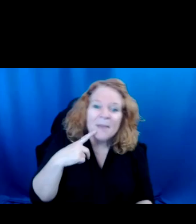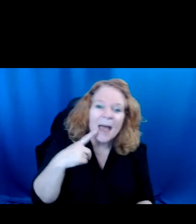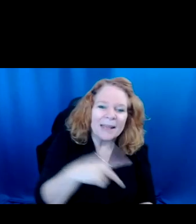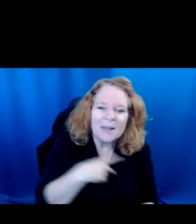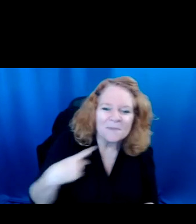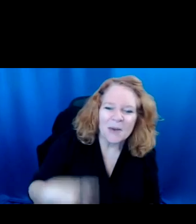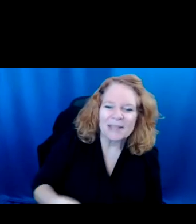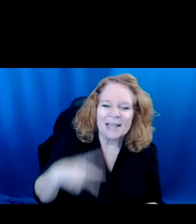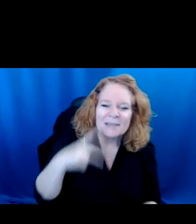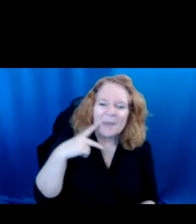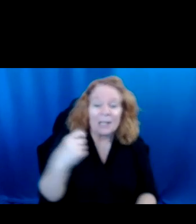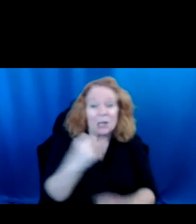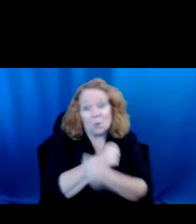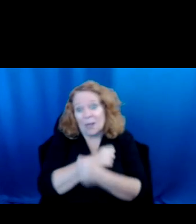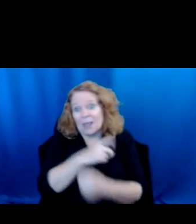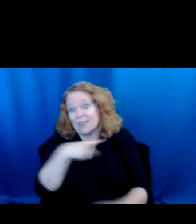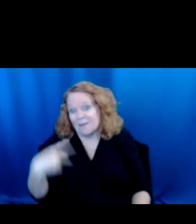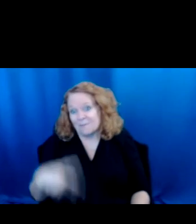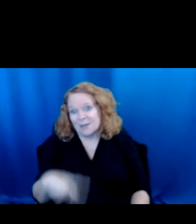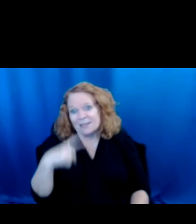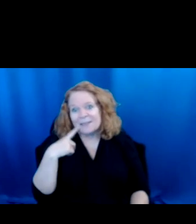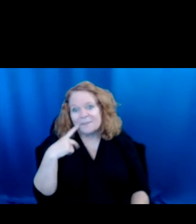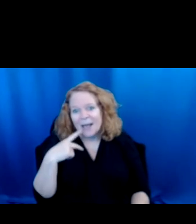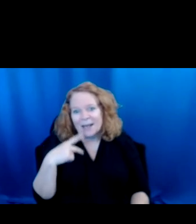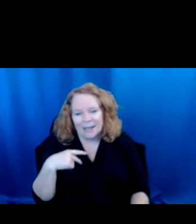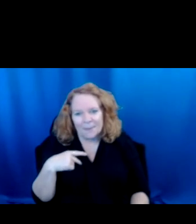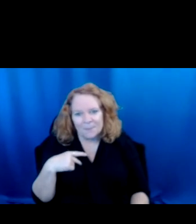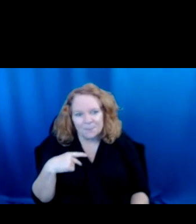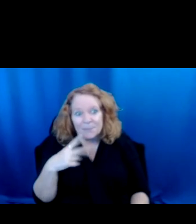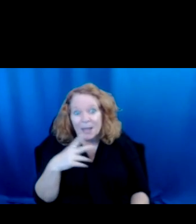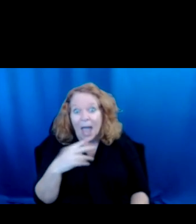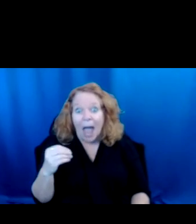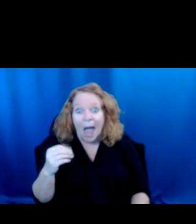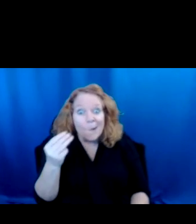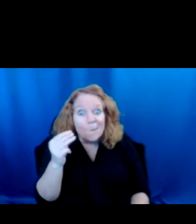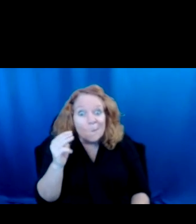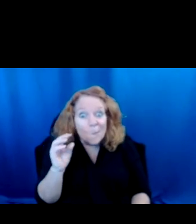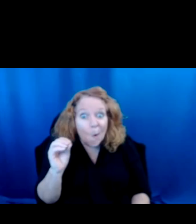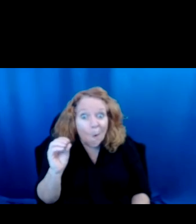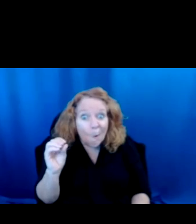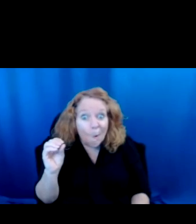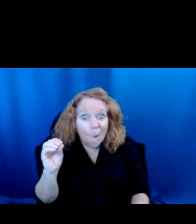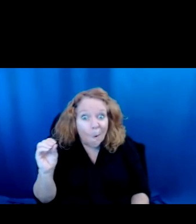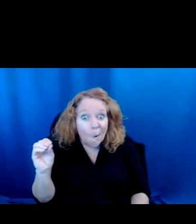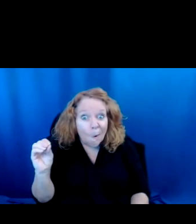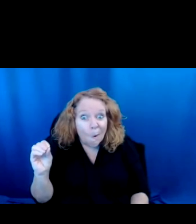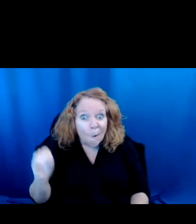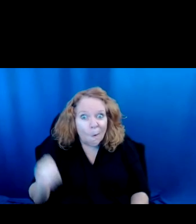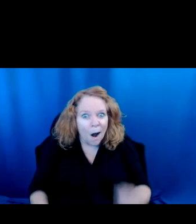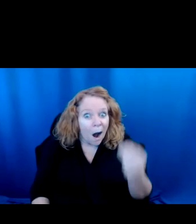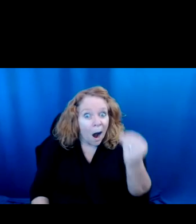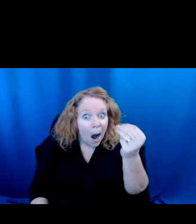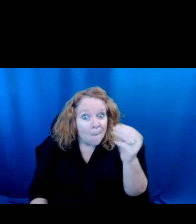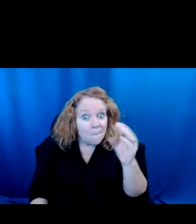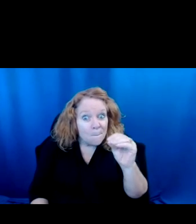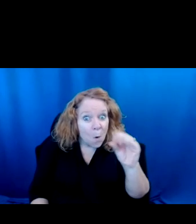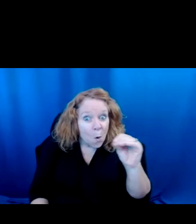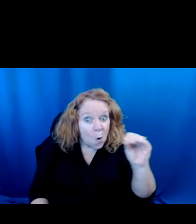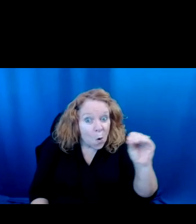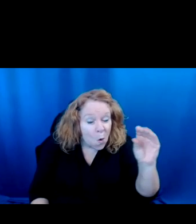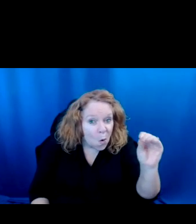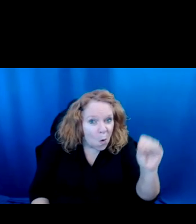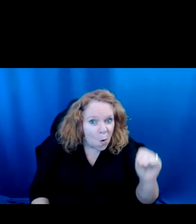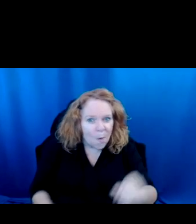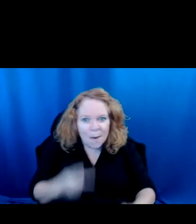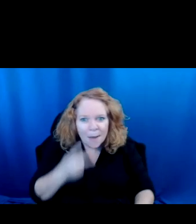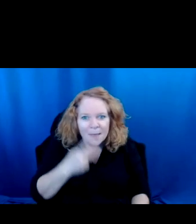Princess Peggy, we love Princess Peggy. And moo, Moo! Penelope